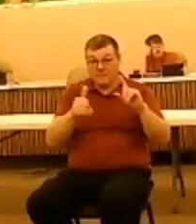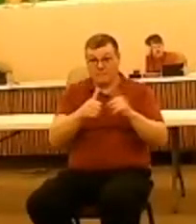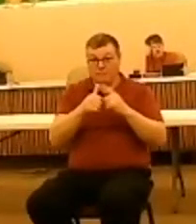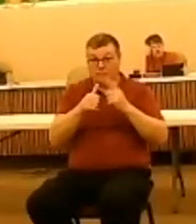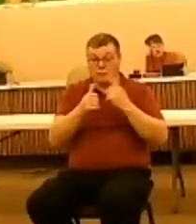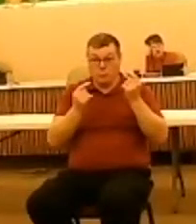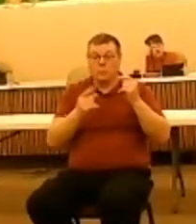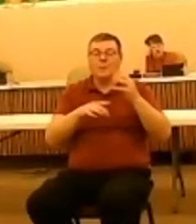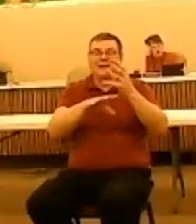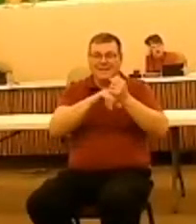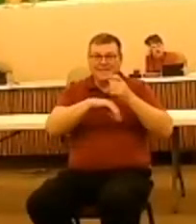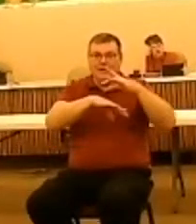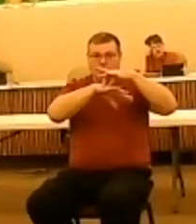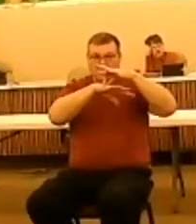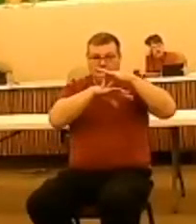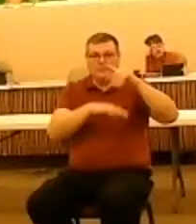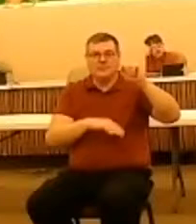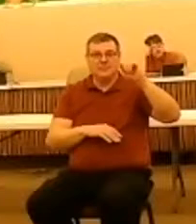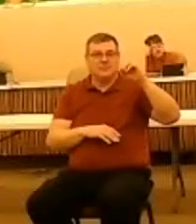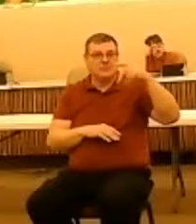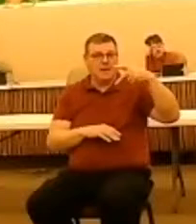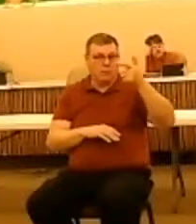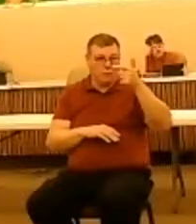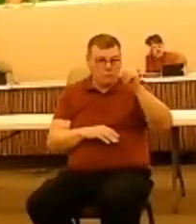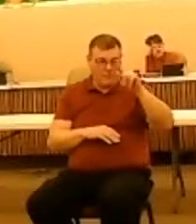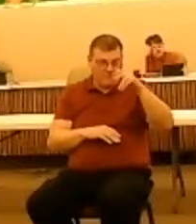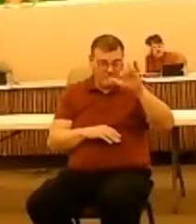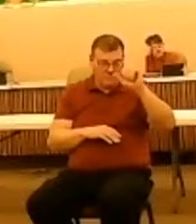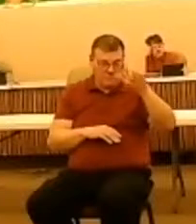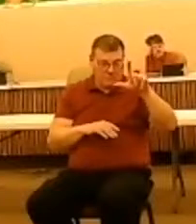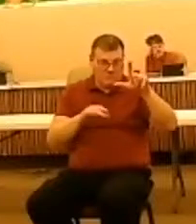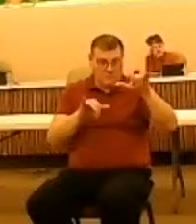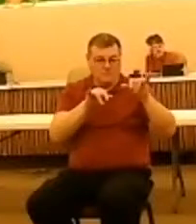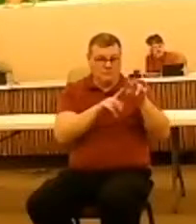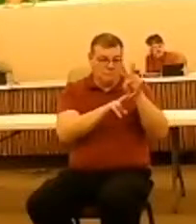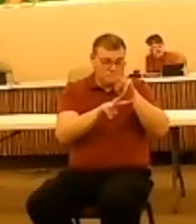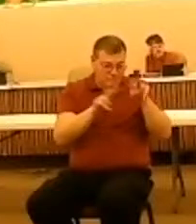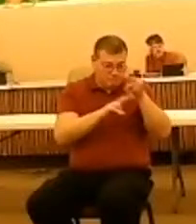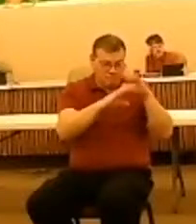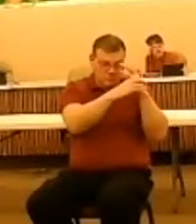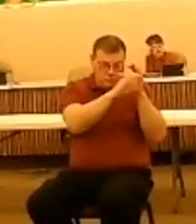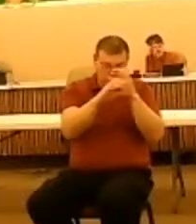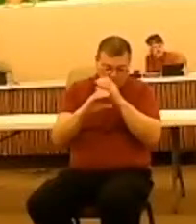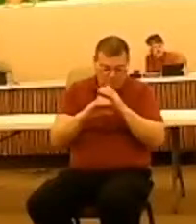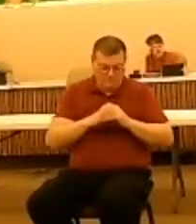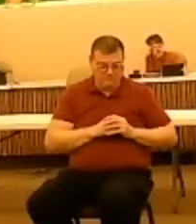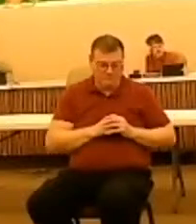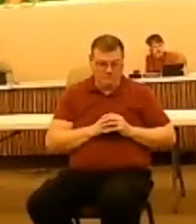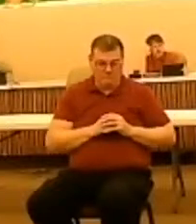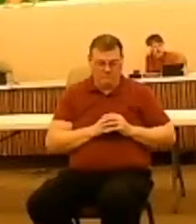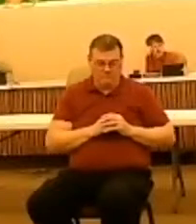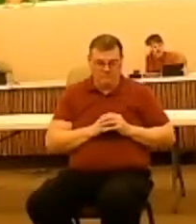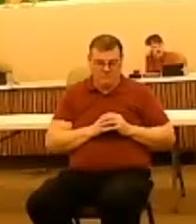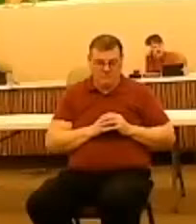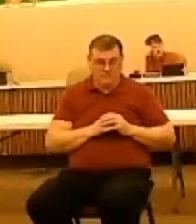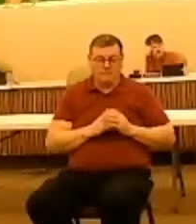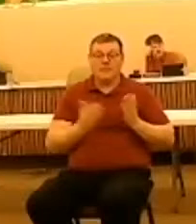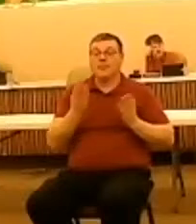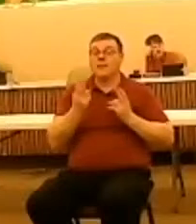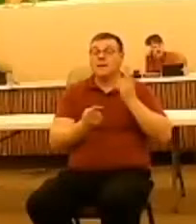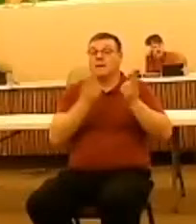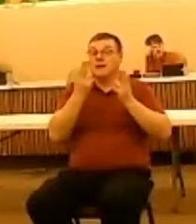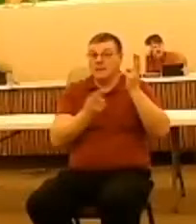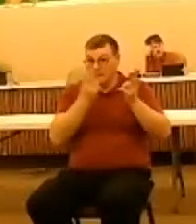get a topographical survey. And so we went out to bid, and the winning